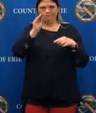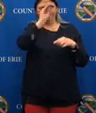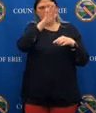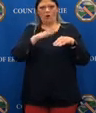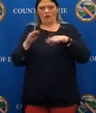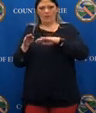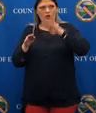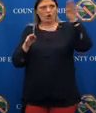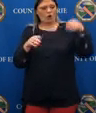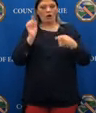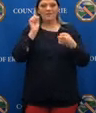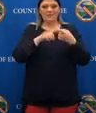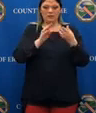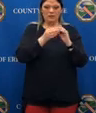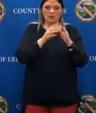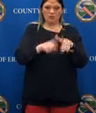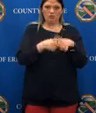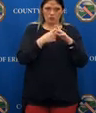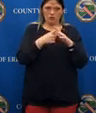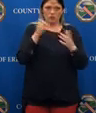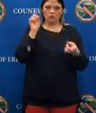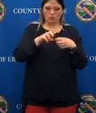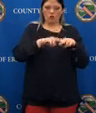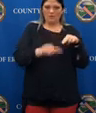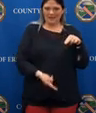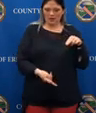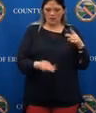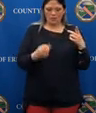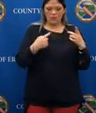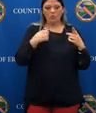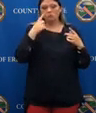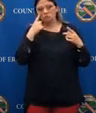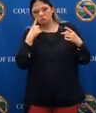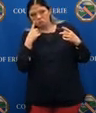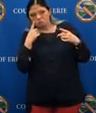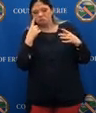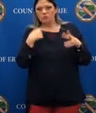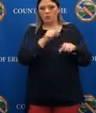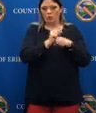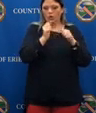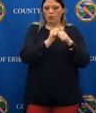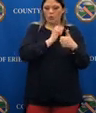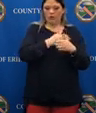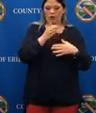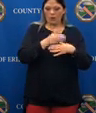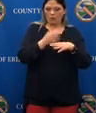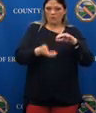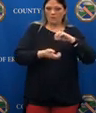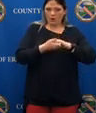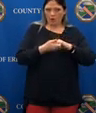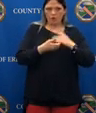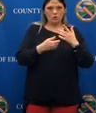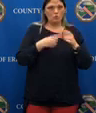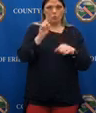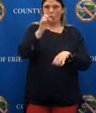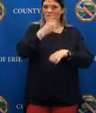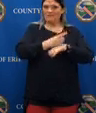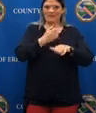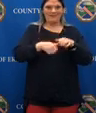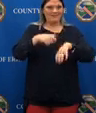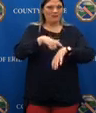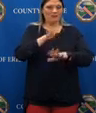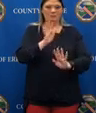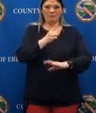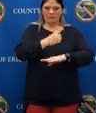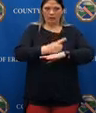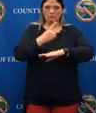numbers coming down. So we'll we're keeping an eye on that, and we're working with our partners and taking it day by day and responding to